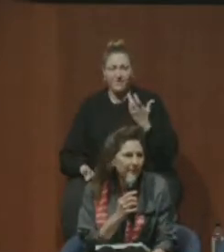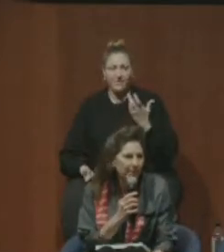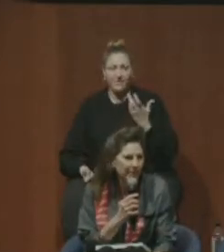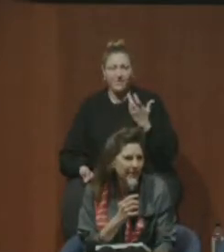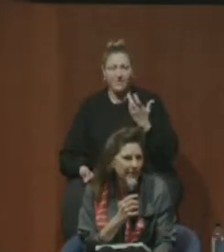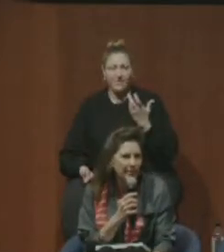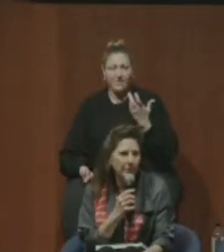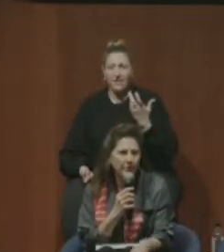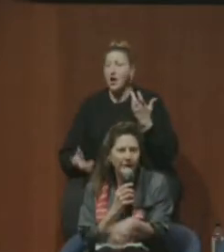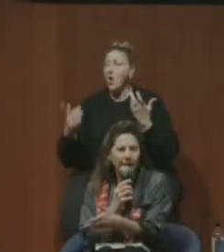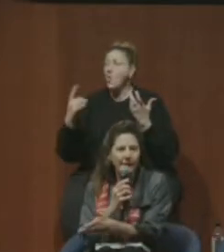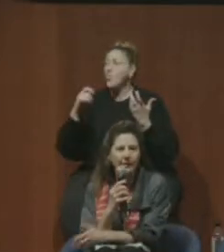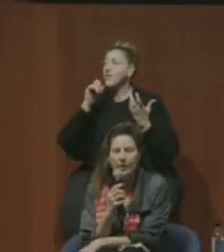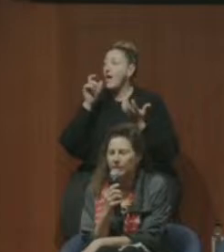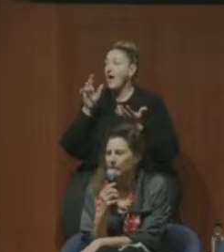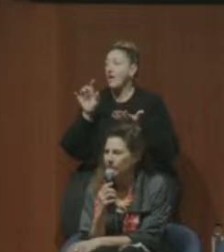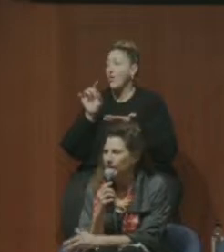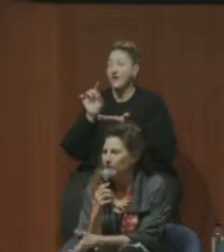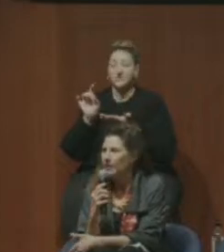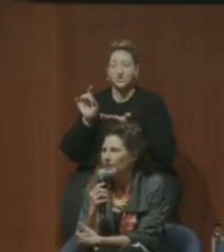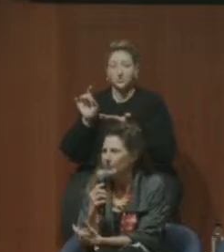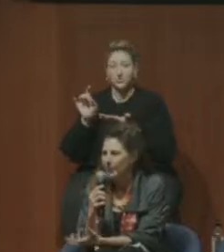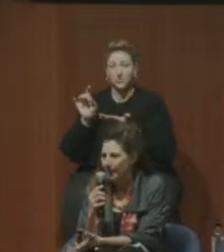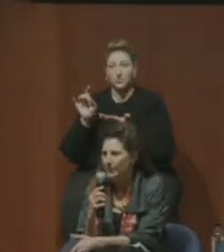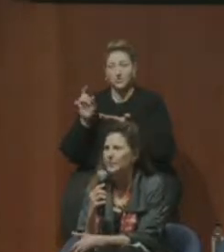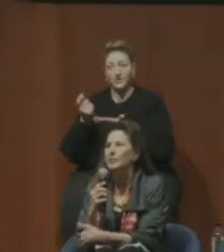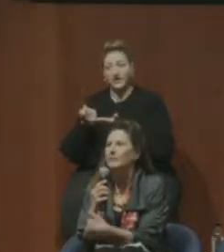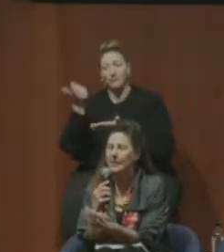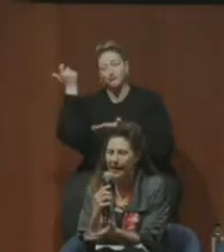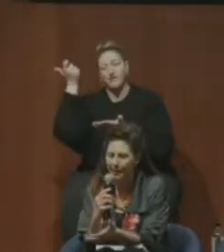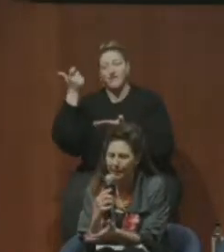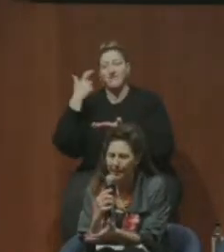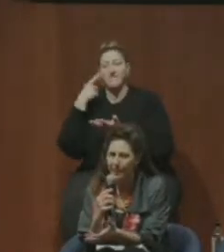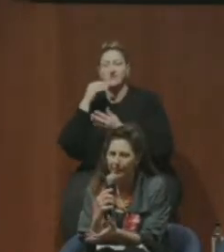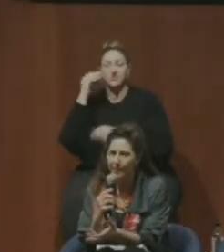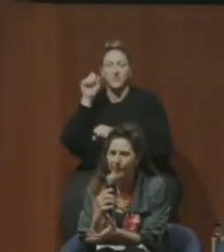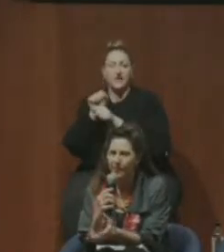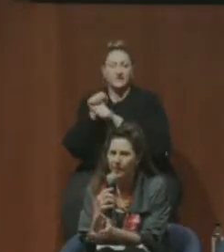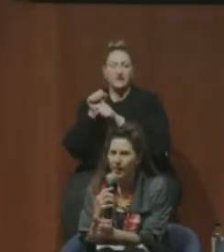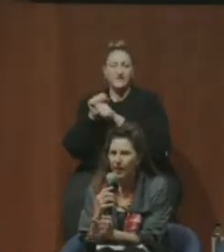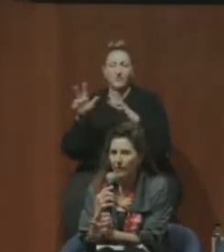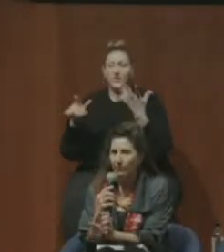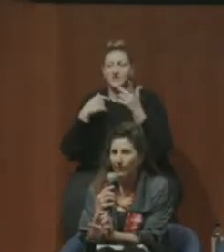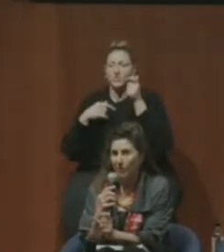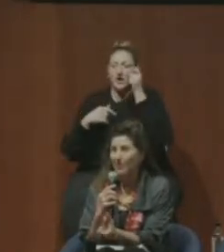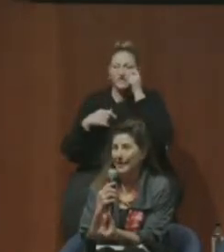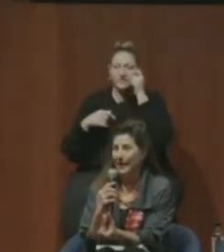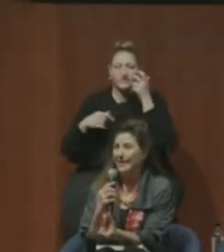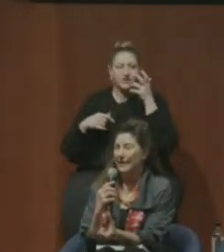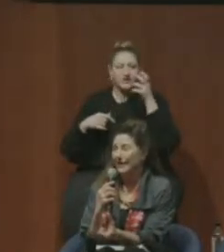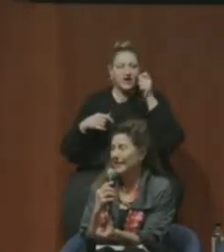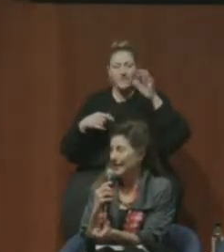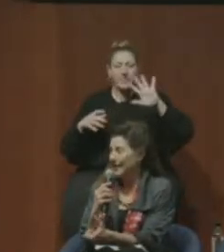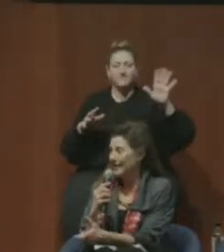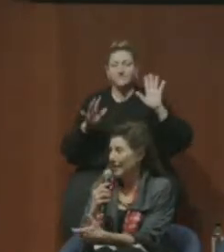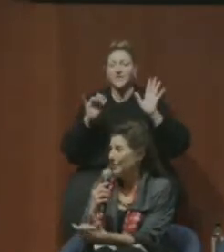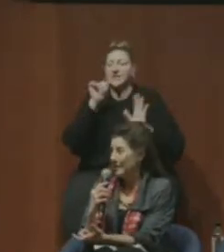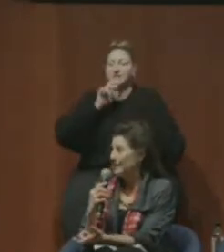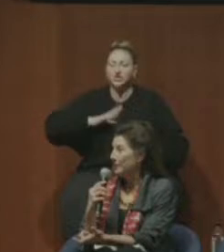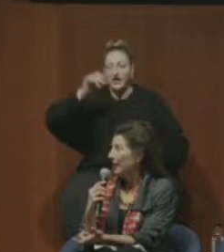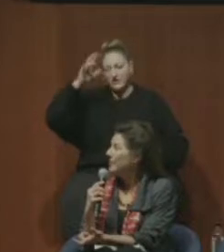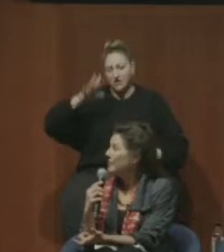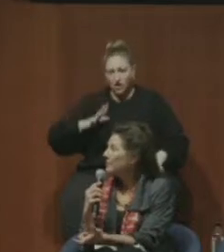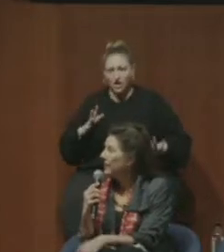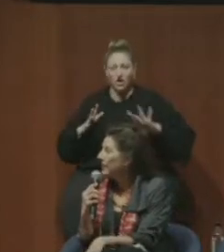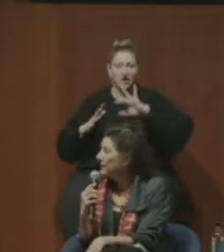rid of domestic labor or radically changing the racialized gender class-based dimensions. We're formalizing it and saying now it